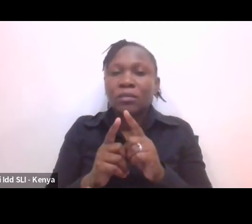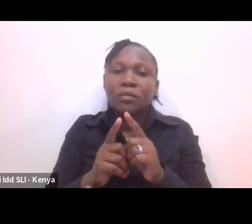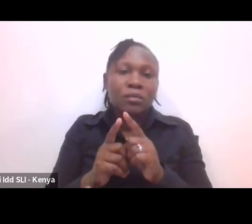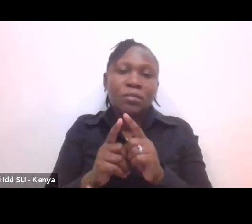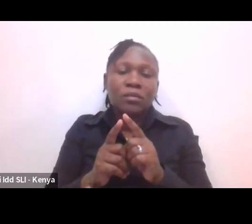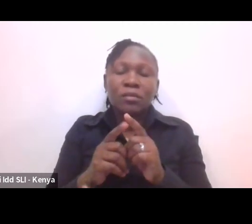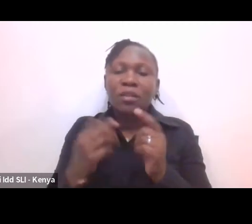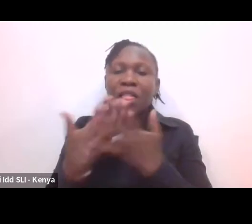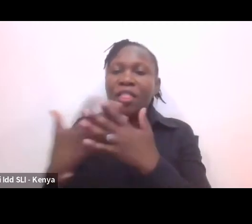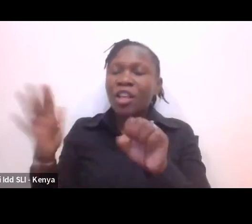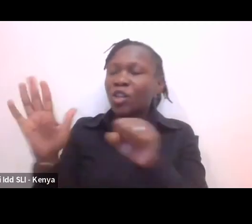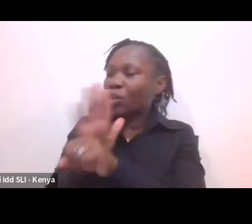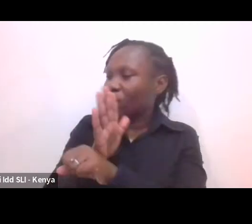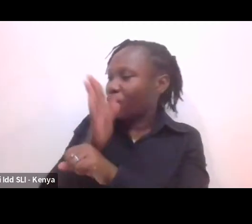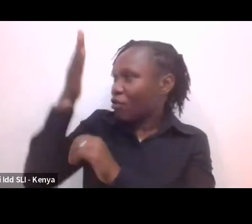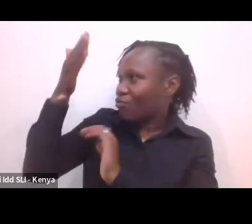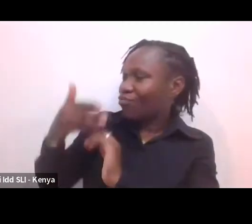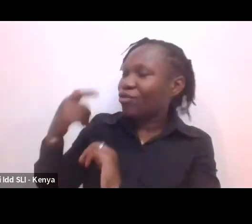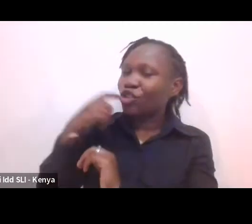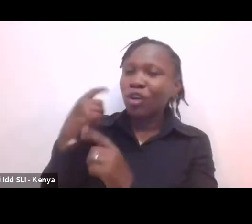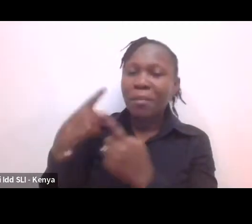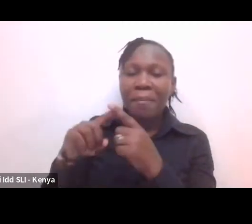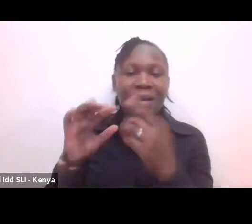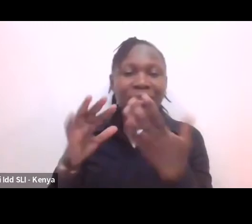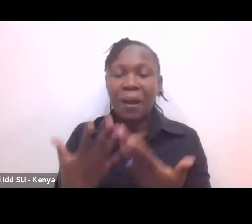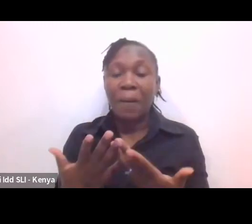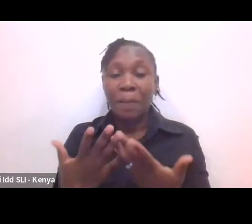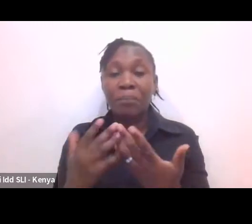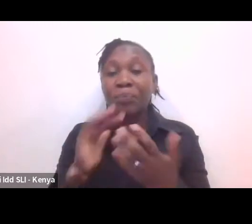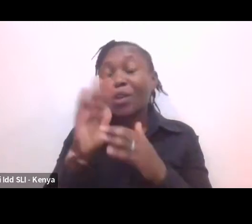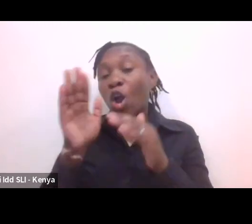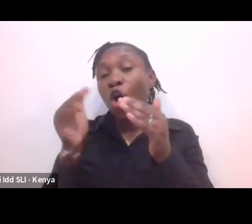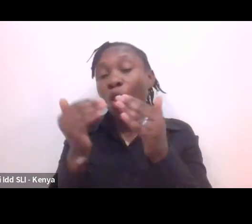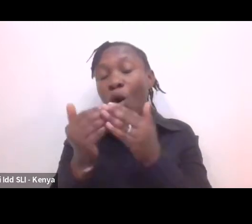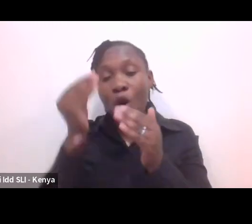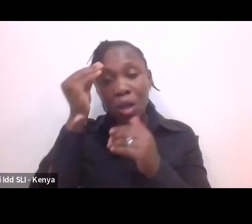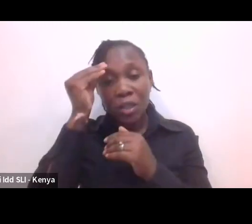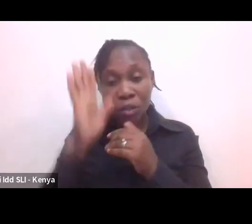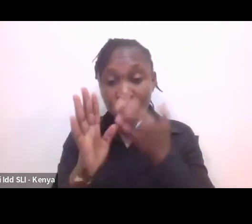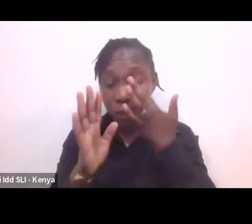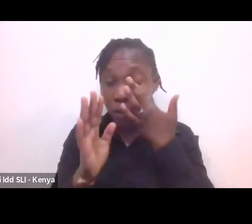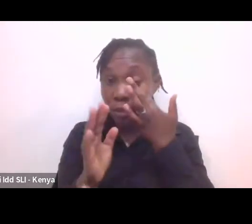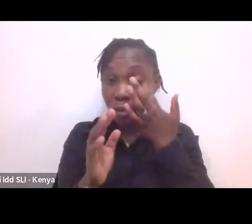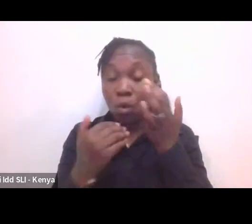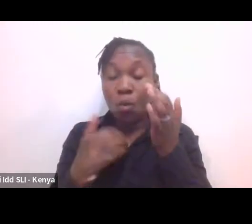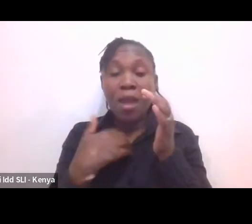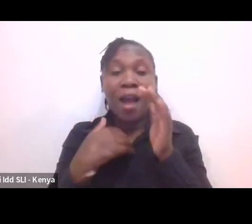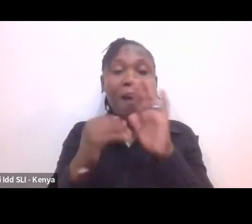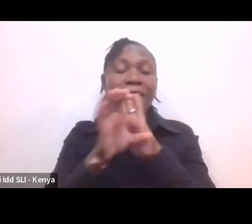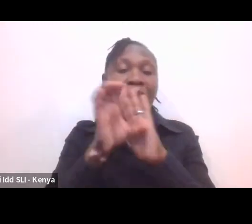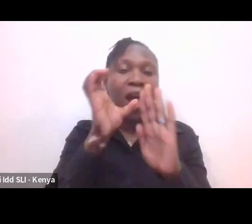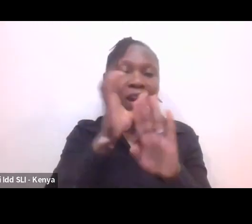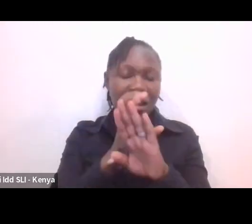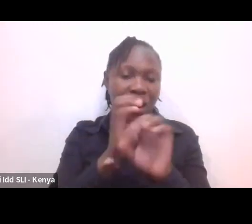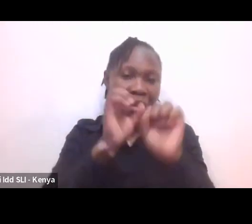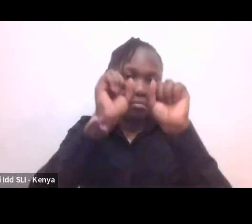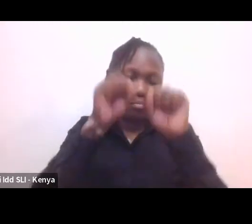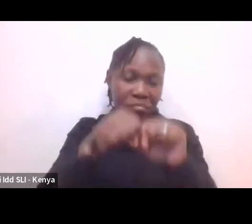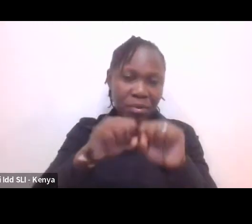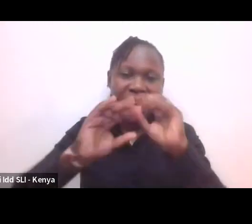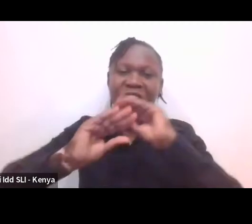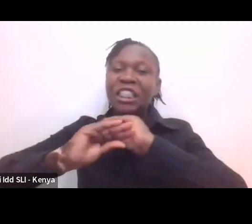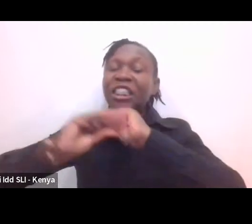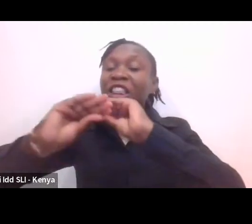For our students, conventional, mainstream style curriculums and teaching are failing them,